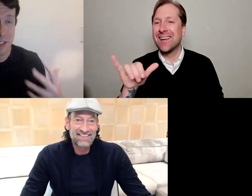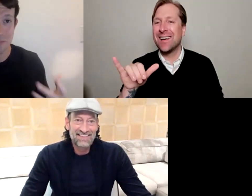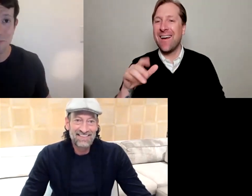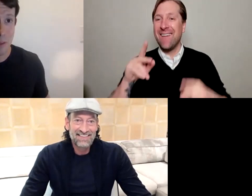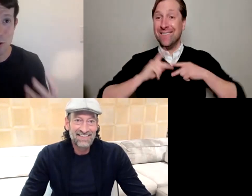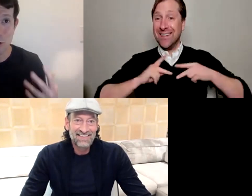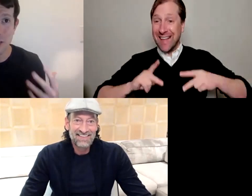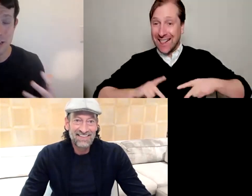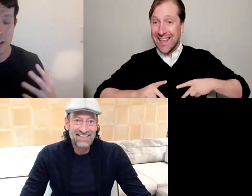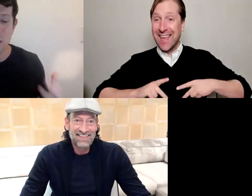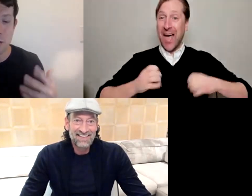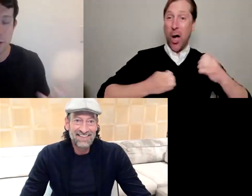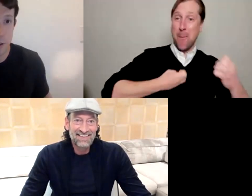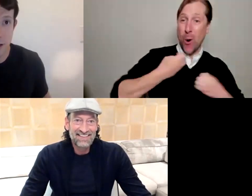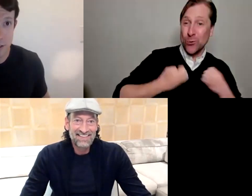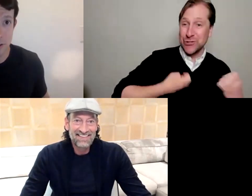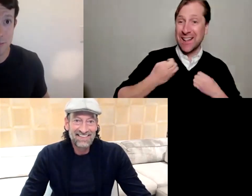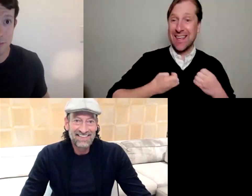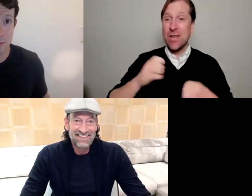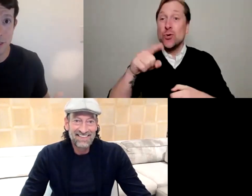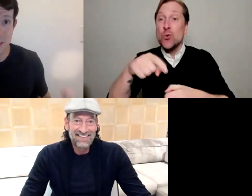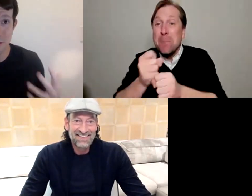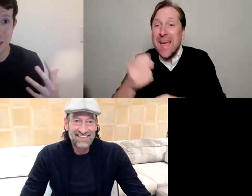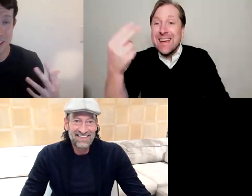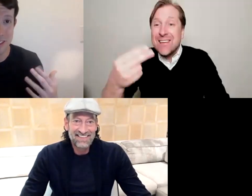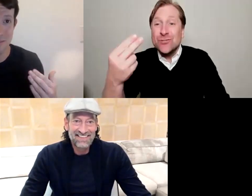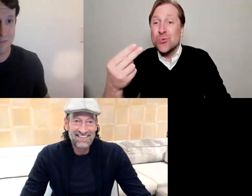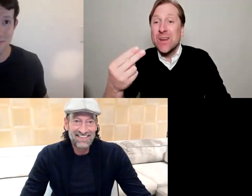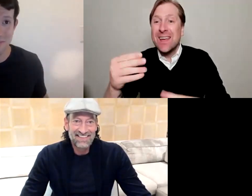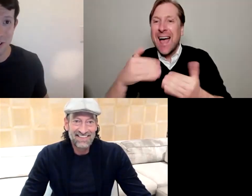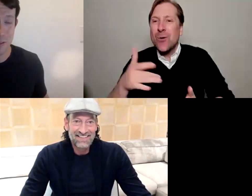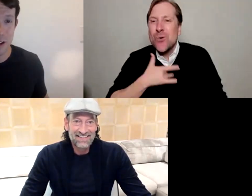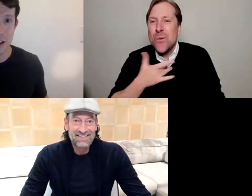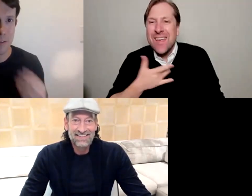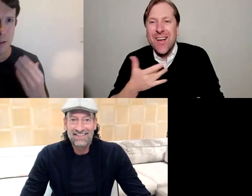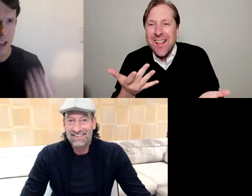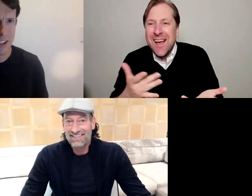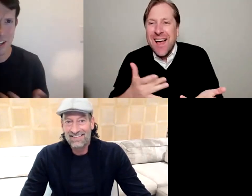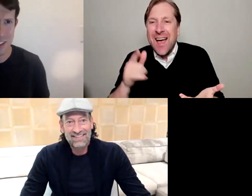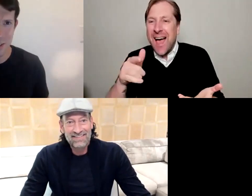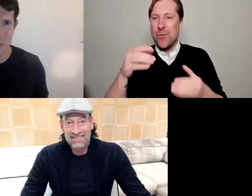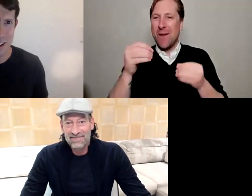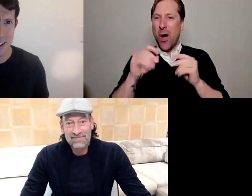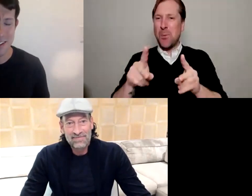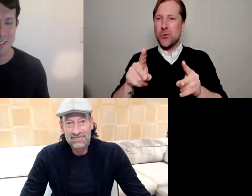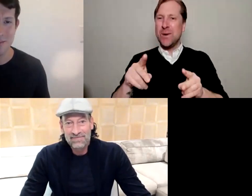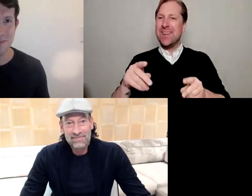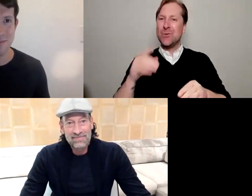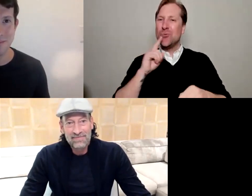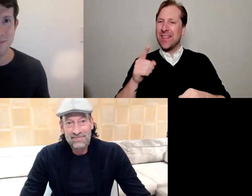physically, emotionally, to know that you made history? Is that something that's crossed your mind yet? Have you had a chance to sit with that